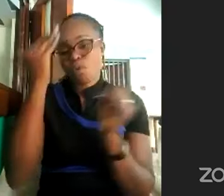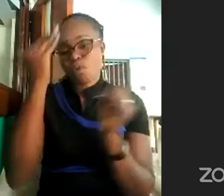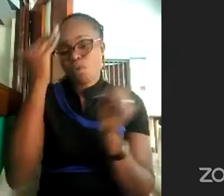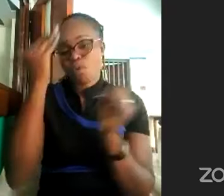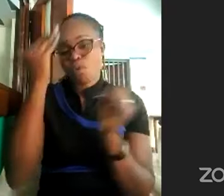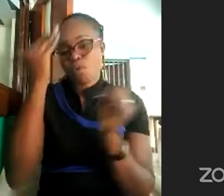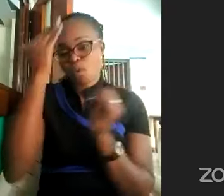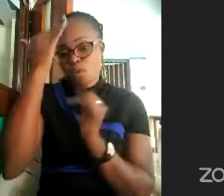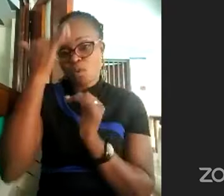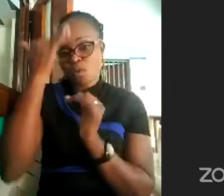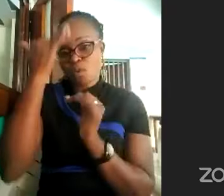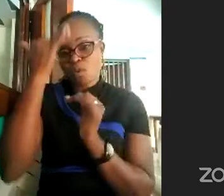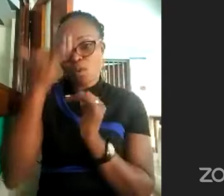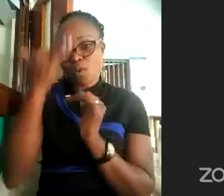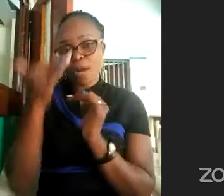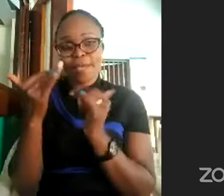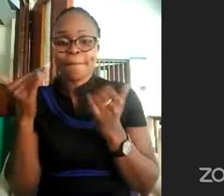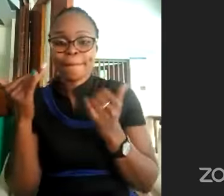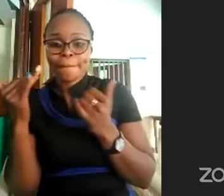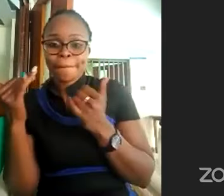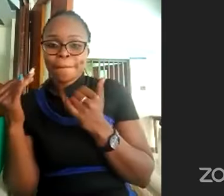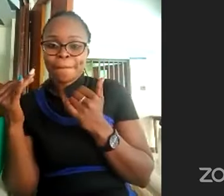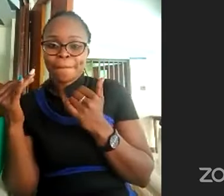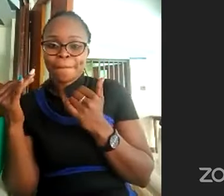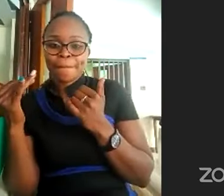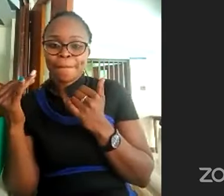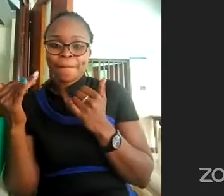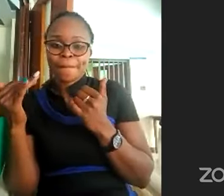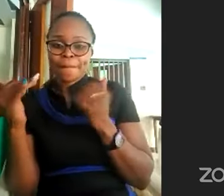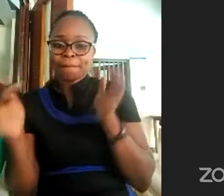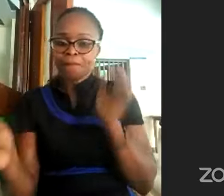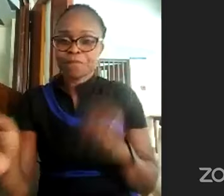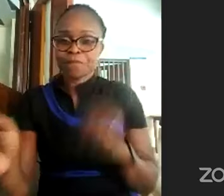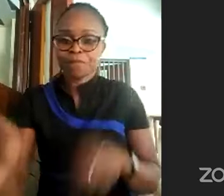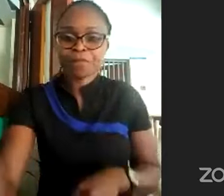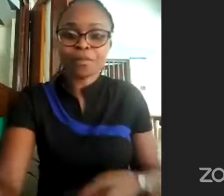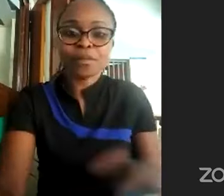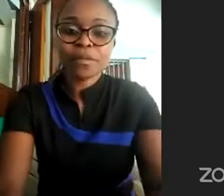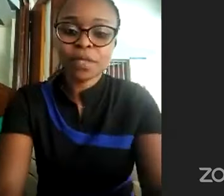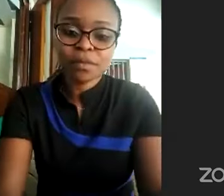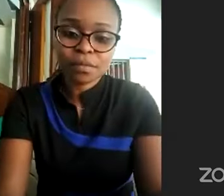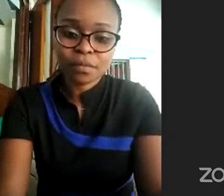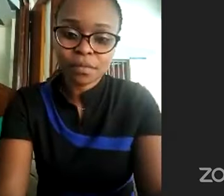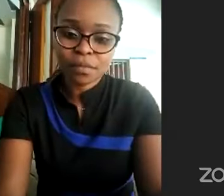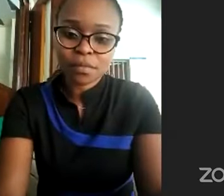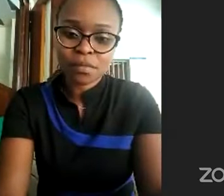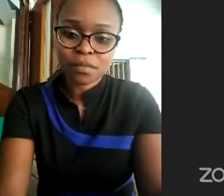family planning. For example, if a woman who is in